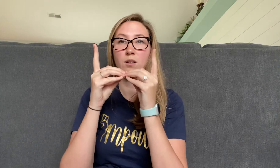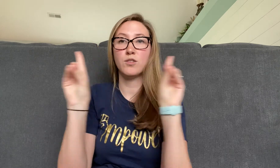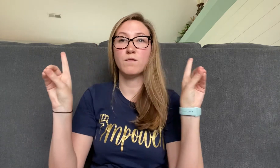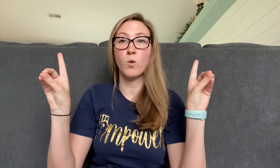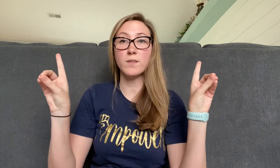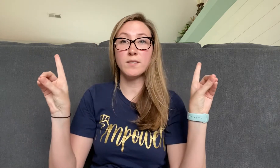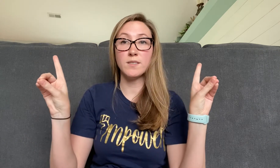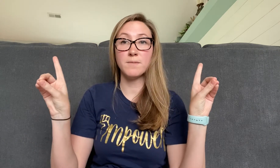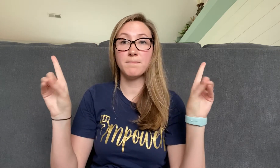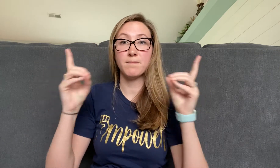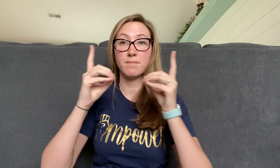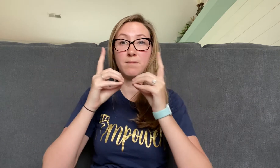divorce,